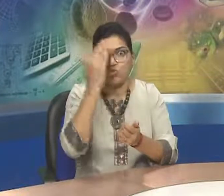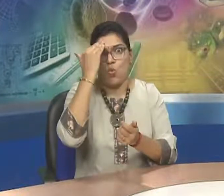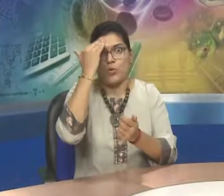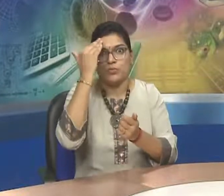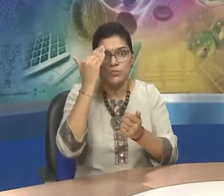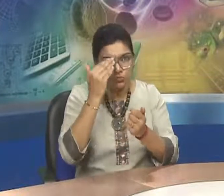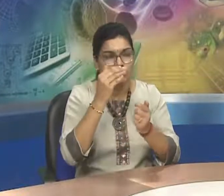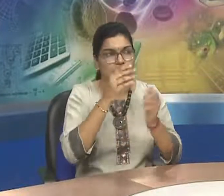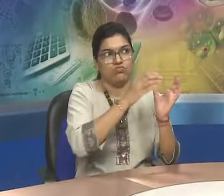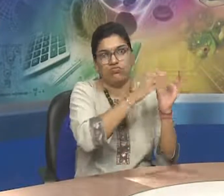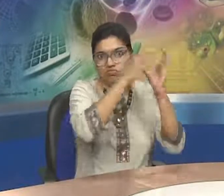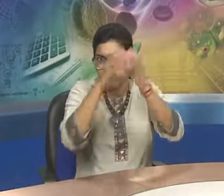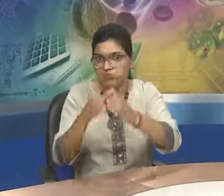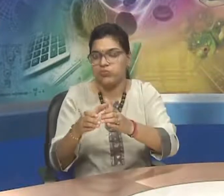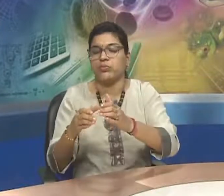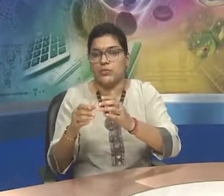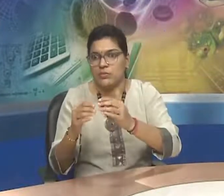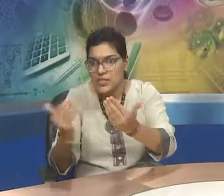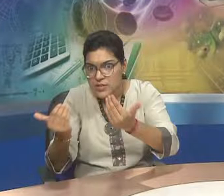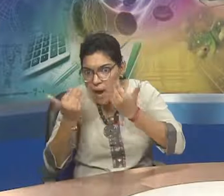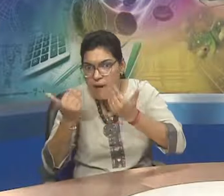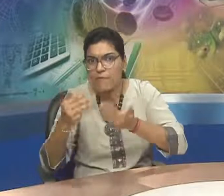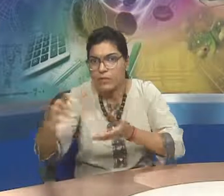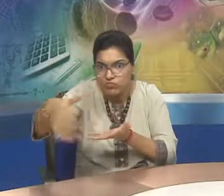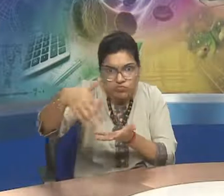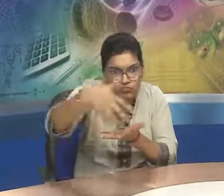government to protect the human